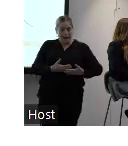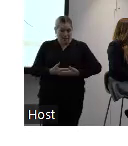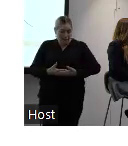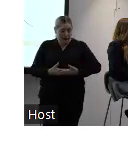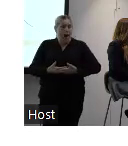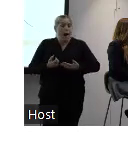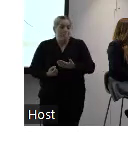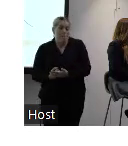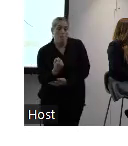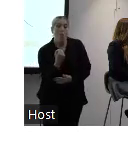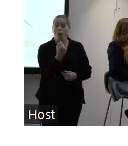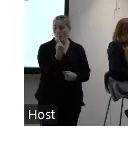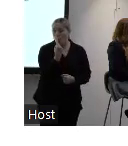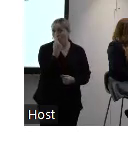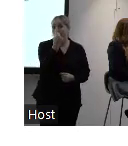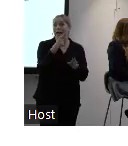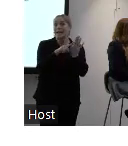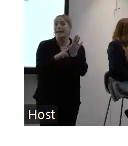life.